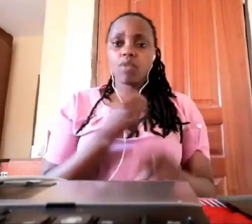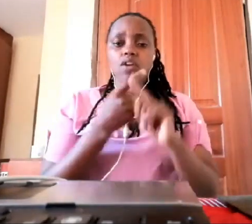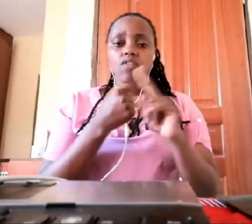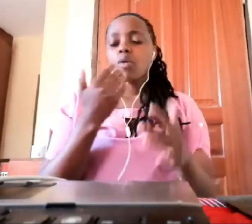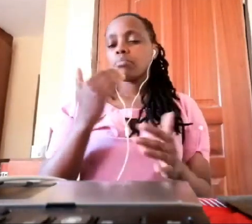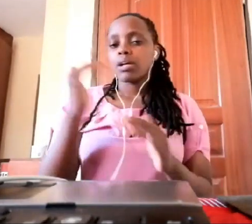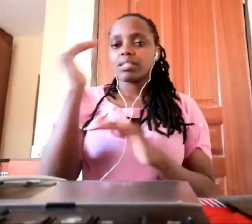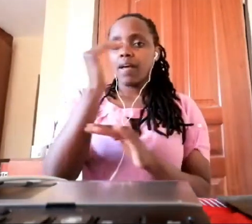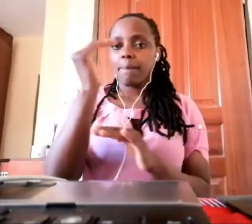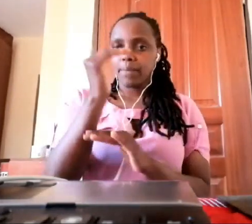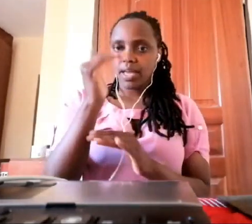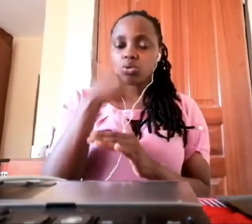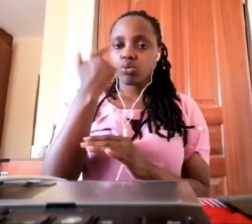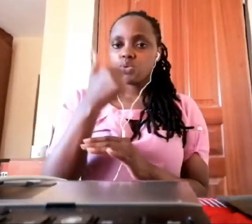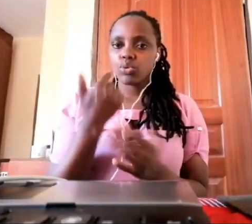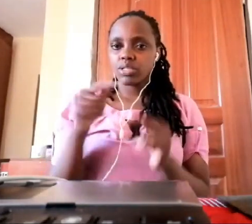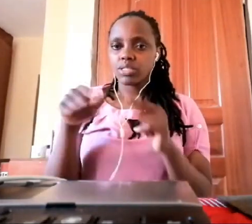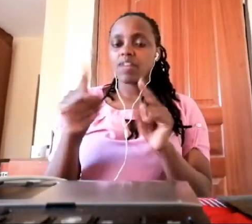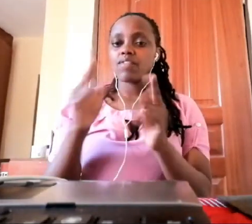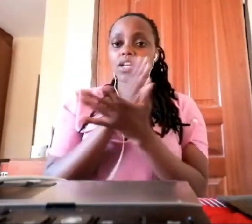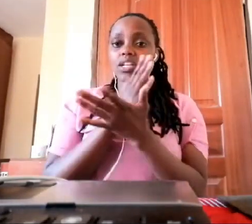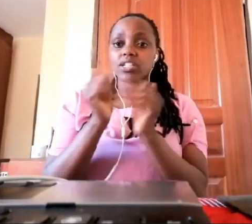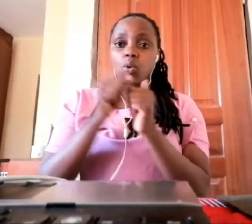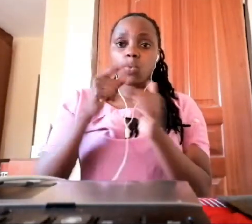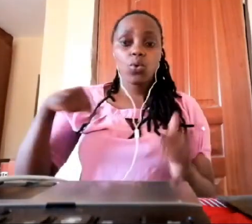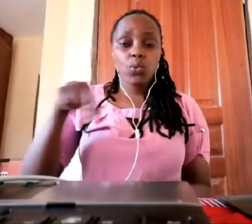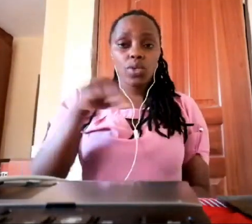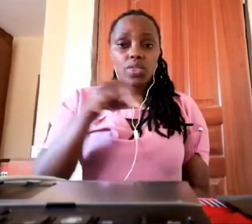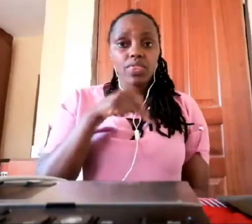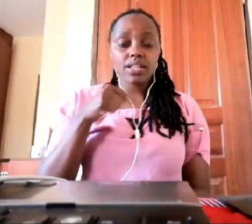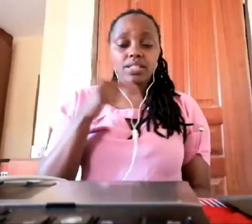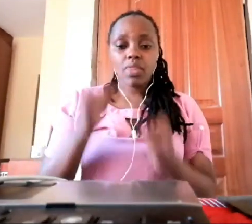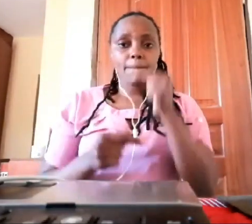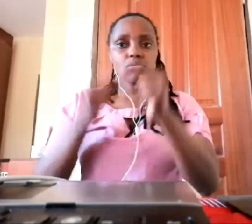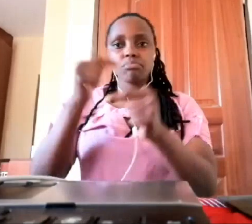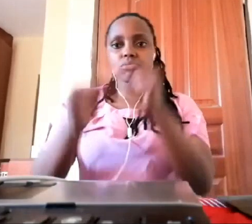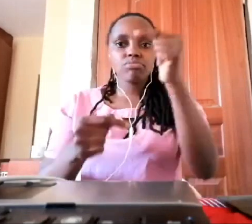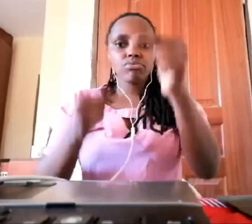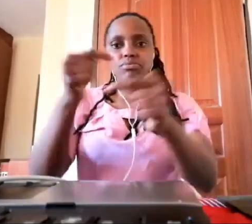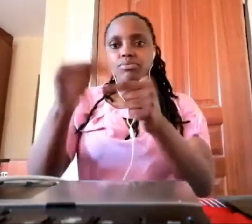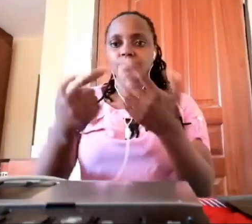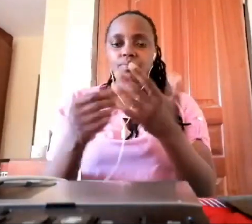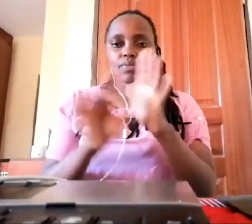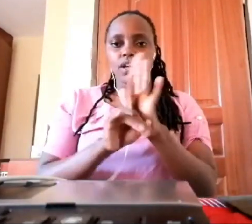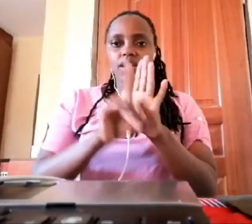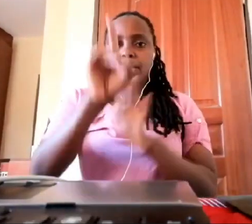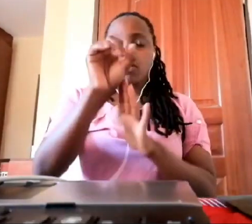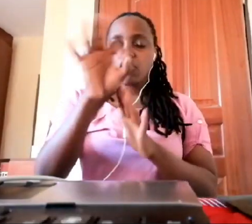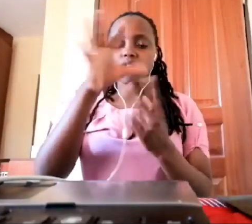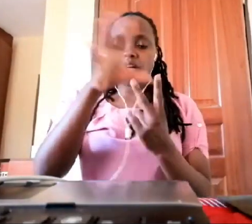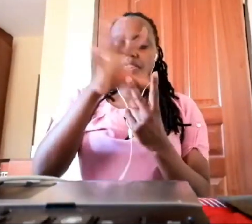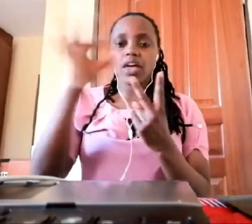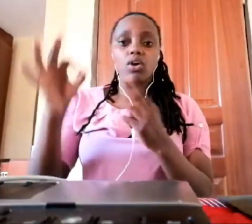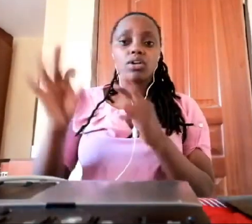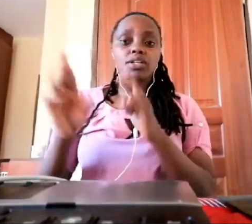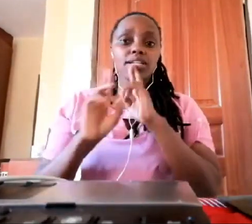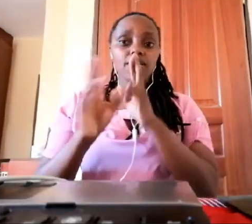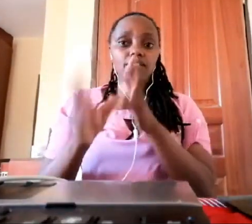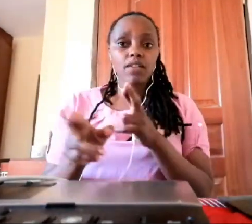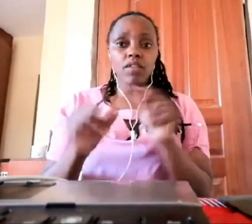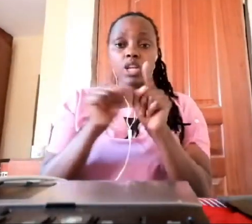Zambia, who is going to share with us the process of development of the alternative report, and